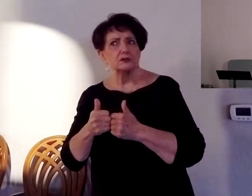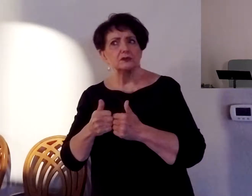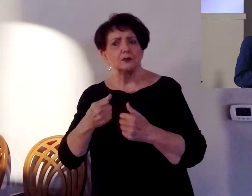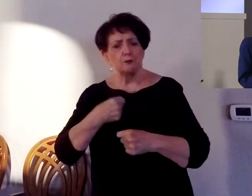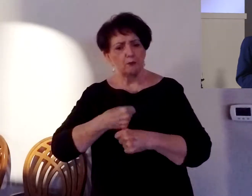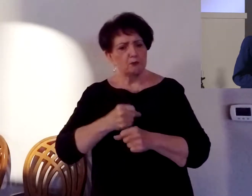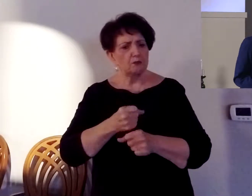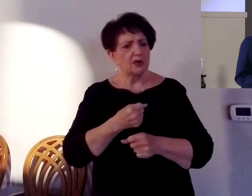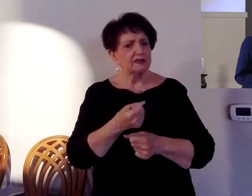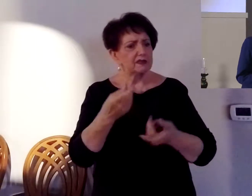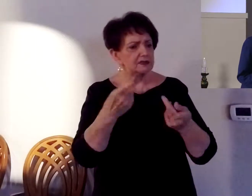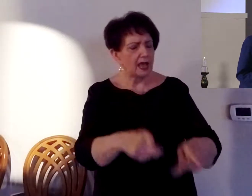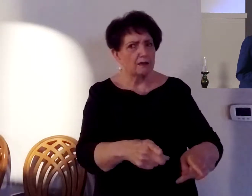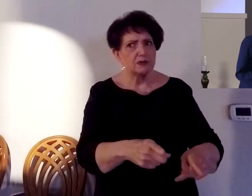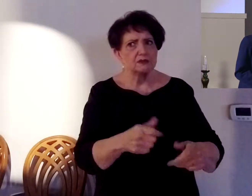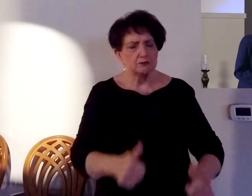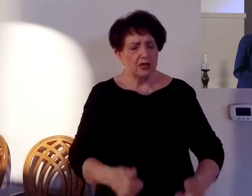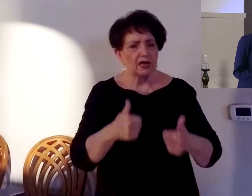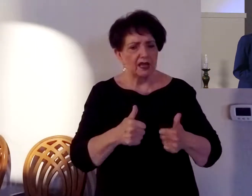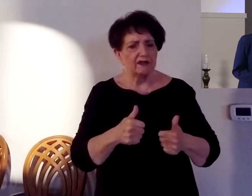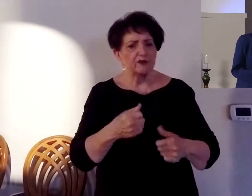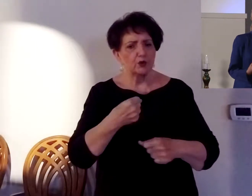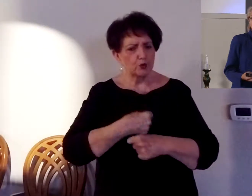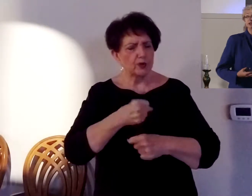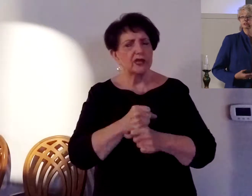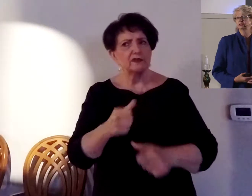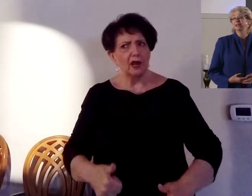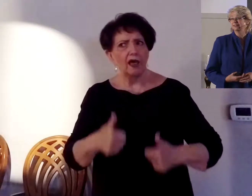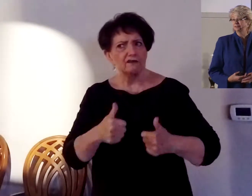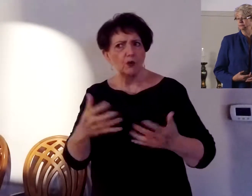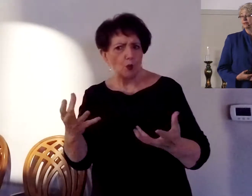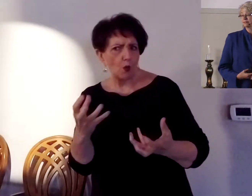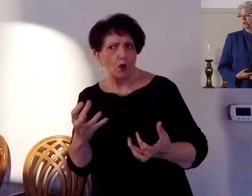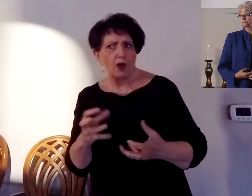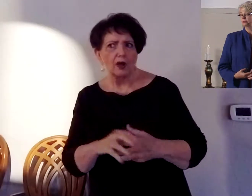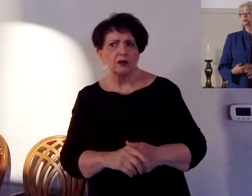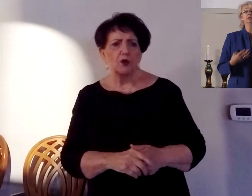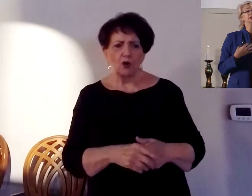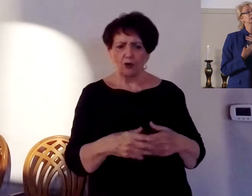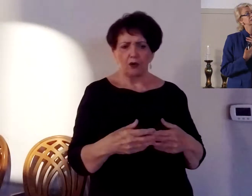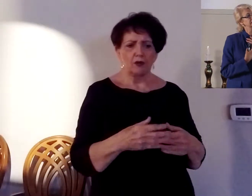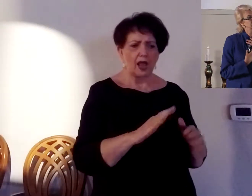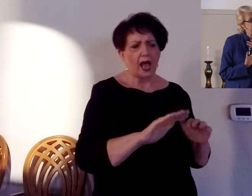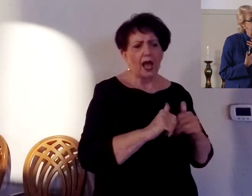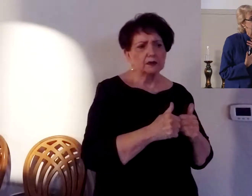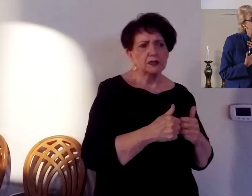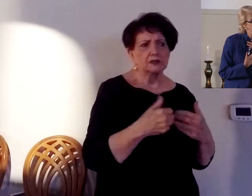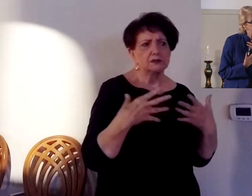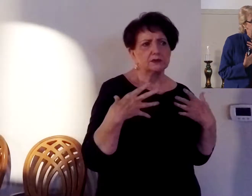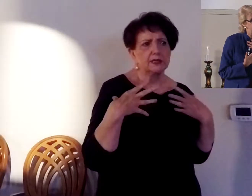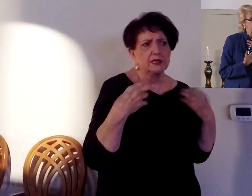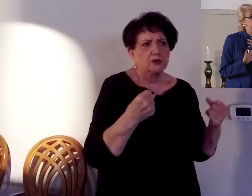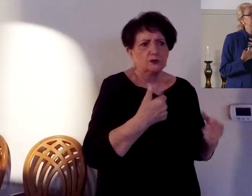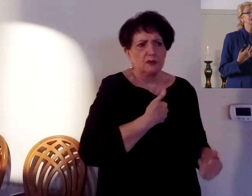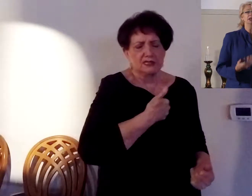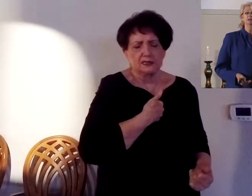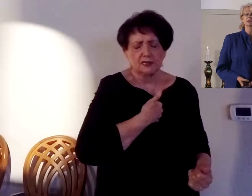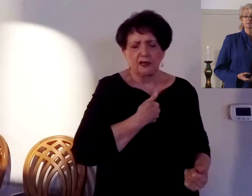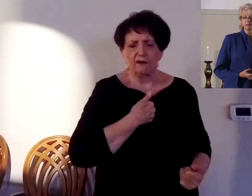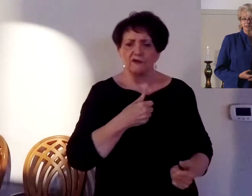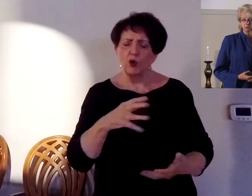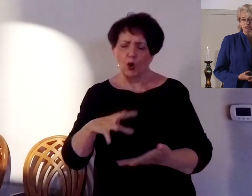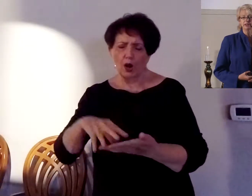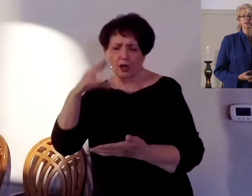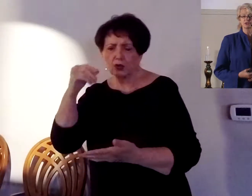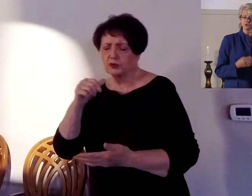manifest it, or how to create the kind of life that I really want. Or I really learned how to heal myself, or I really learned that I wasn't alone, or I really